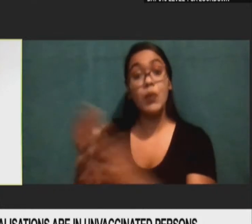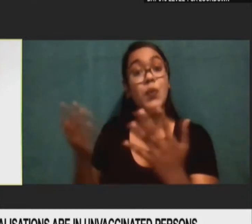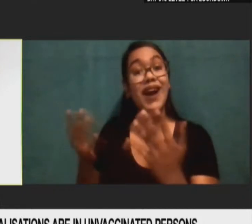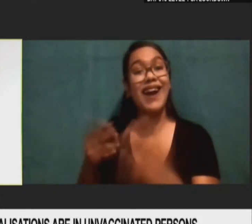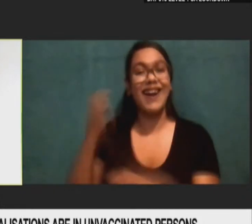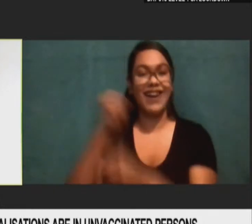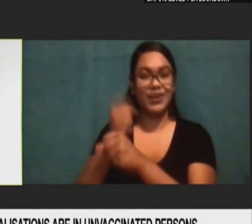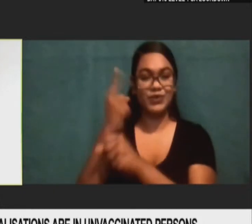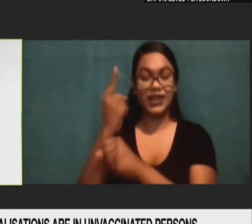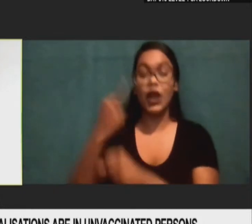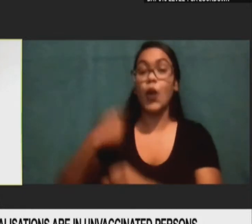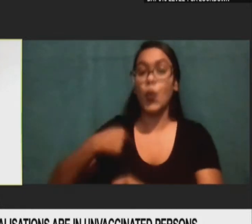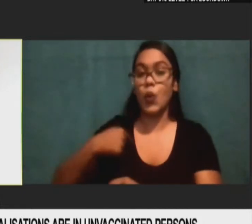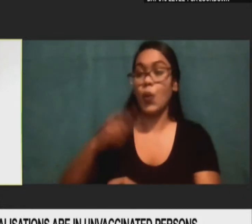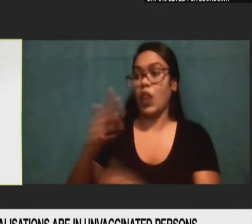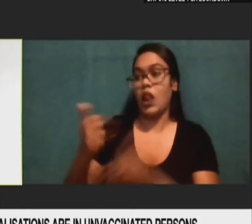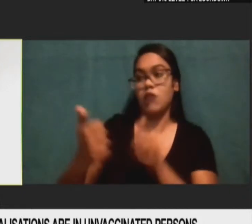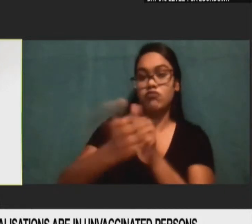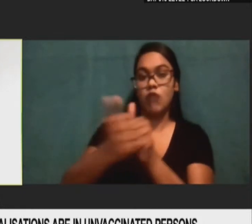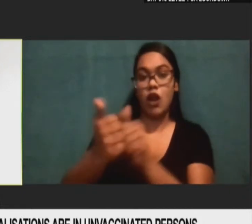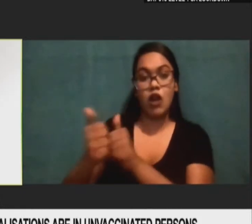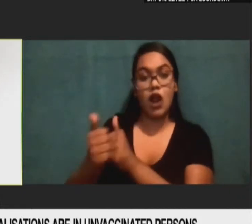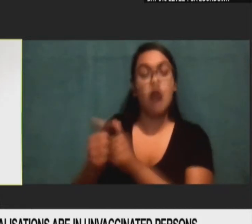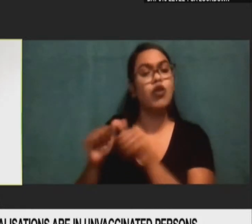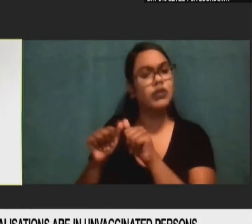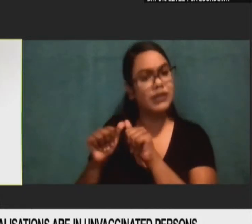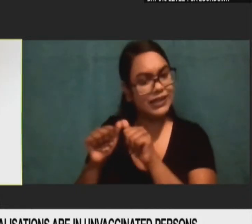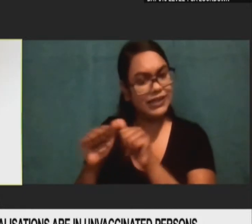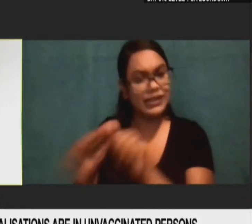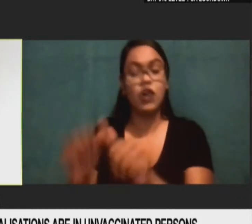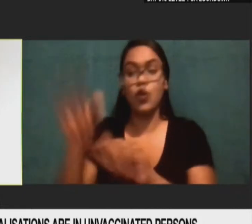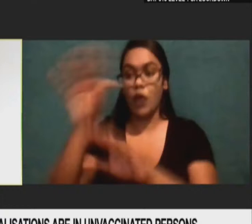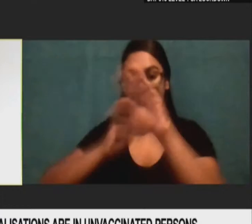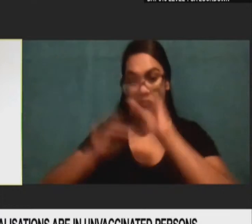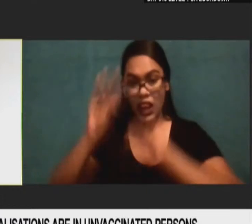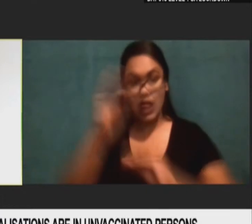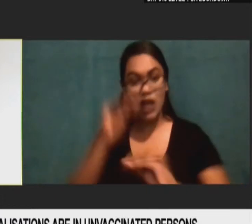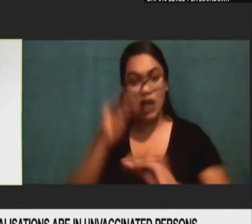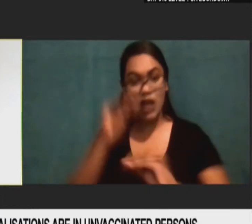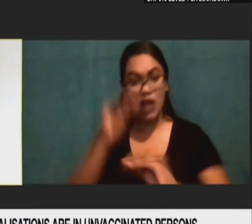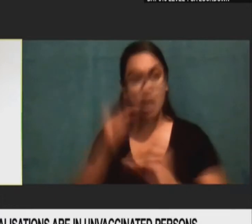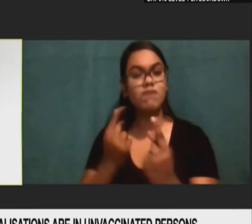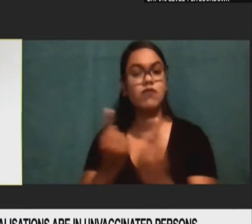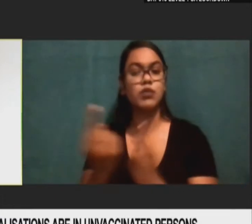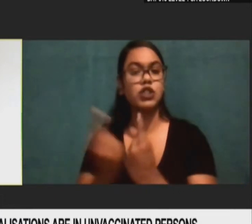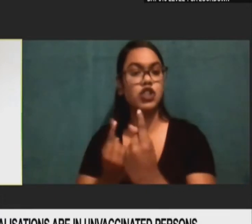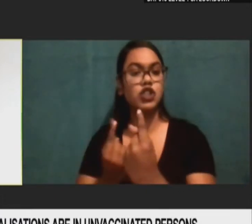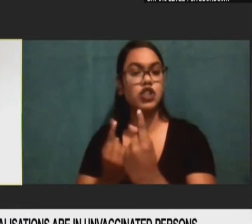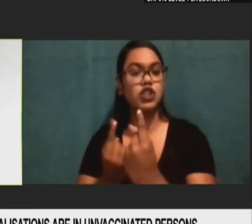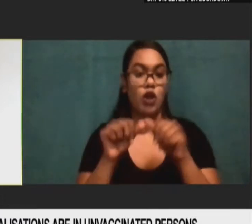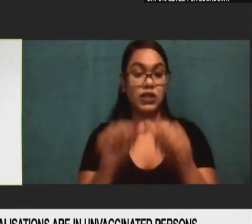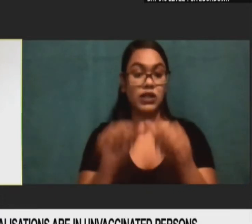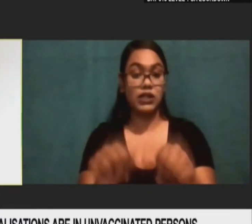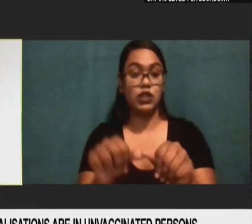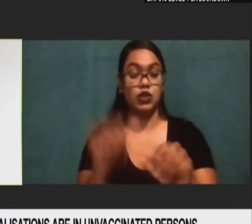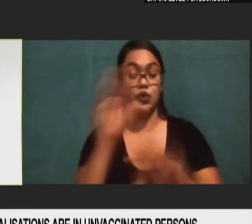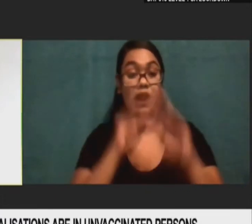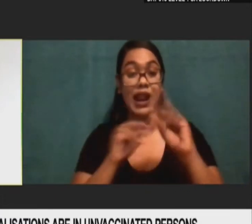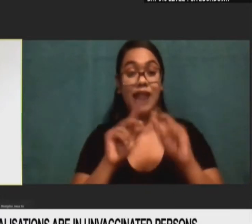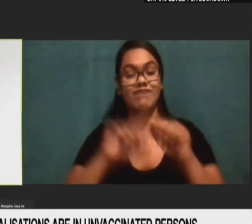those collaborations and engagements. We learn from one another, and we will continue to do that. But the last message that I